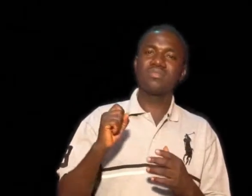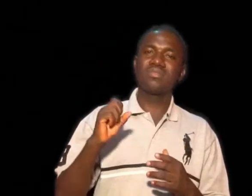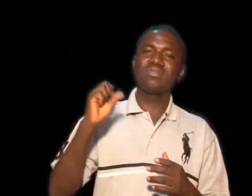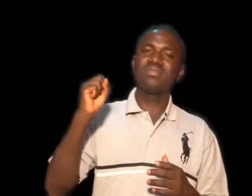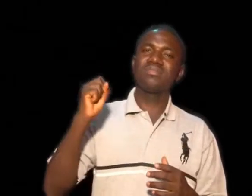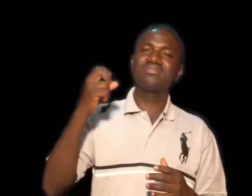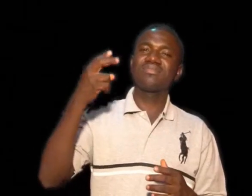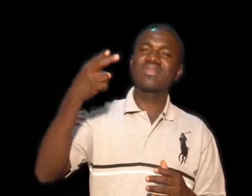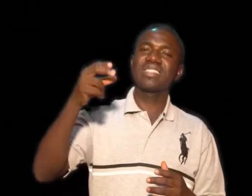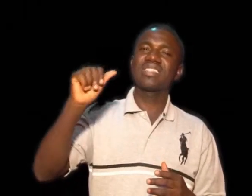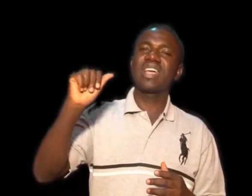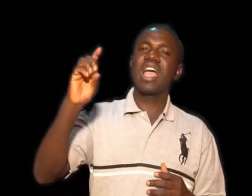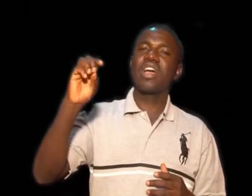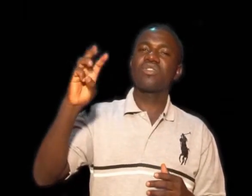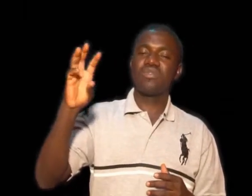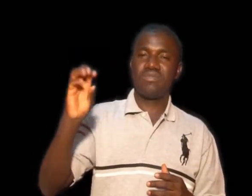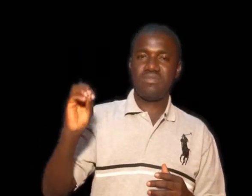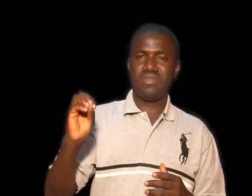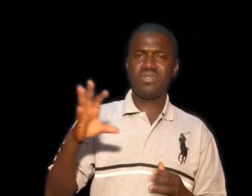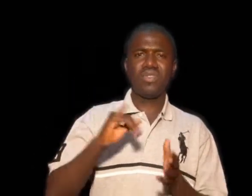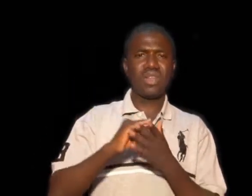that you can both understand each other.